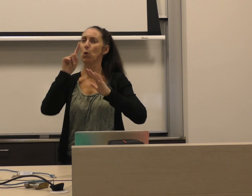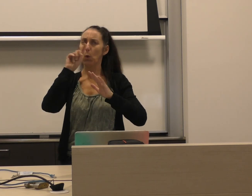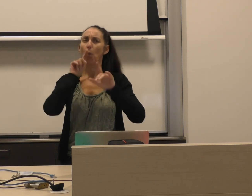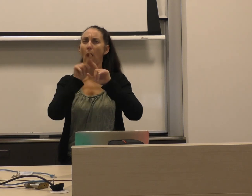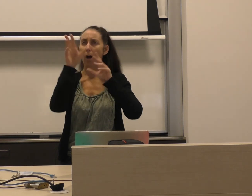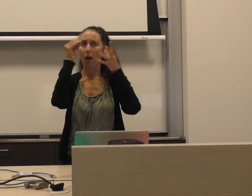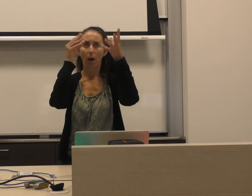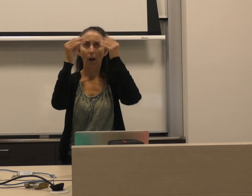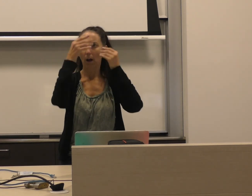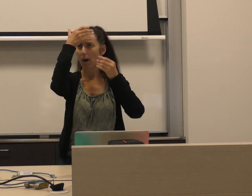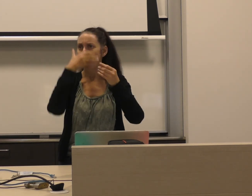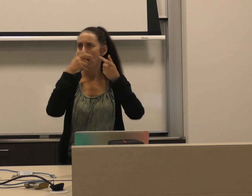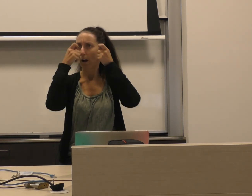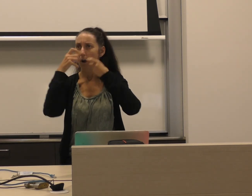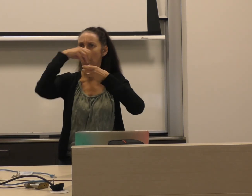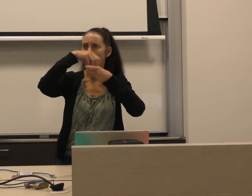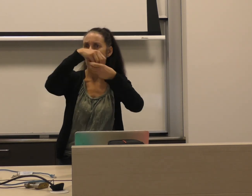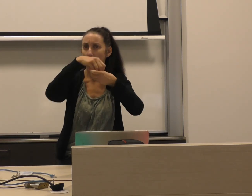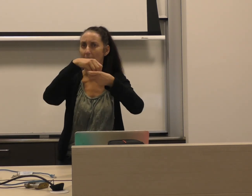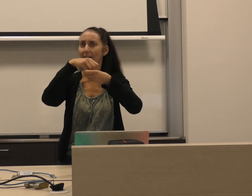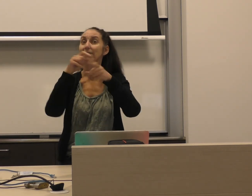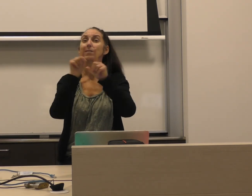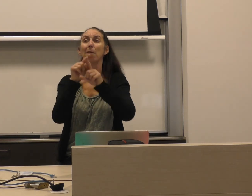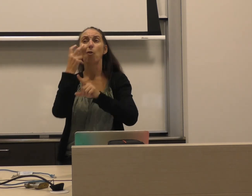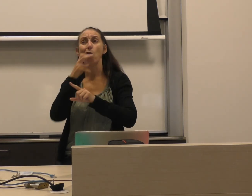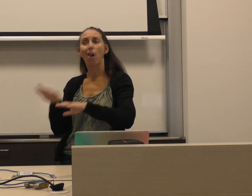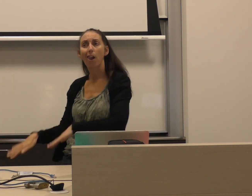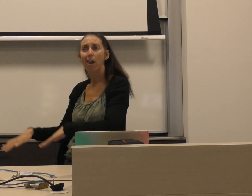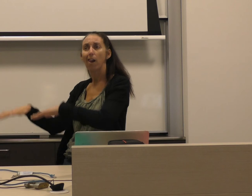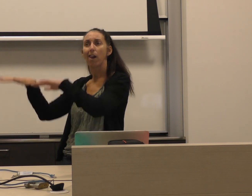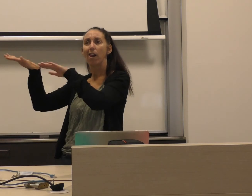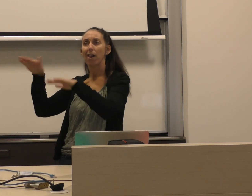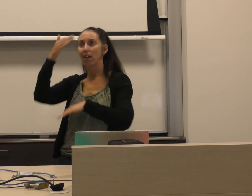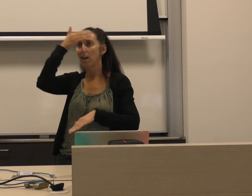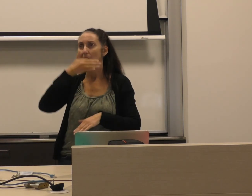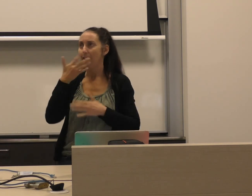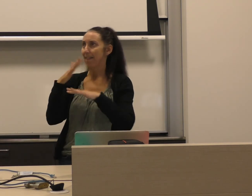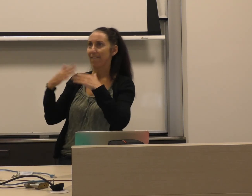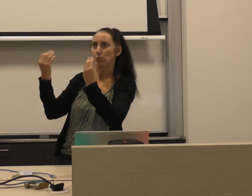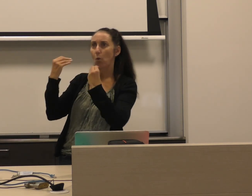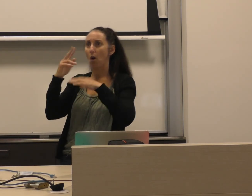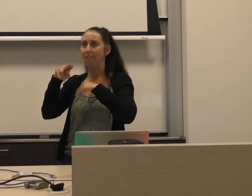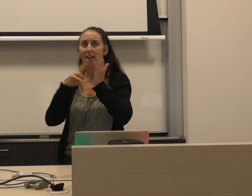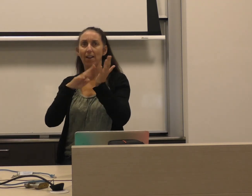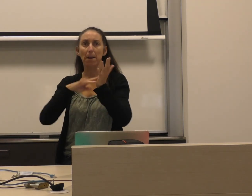the more involvement in the deaf community the person has, the more they have learned how to use manual